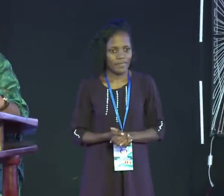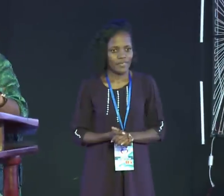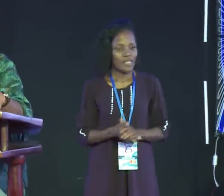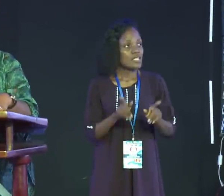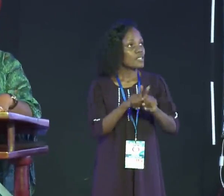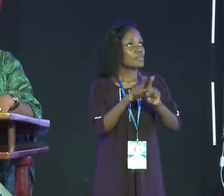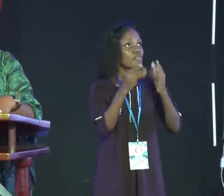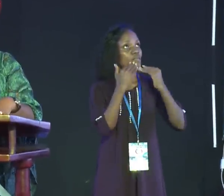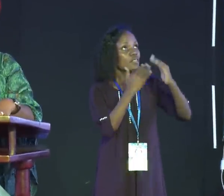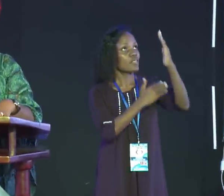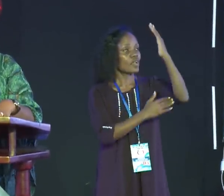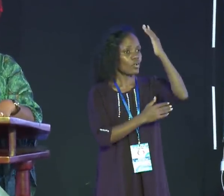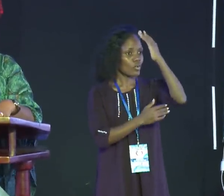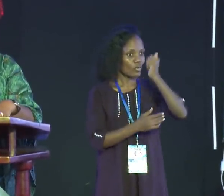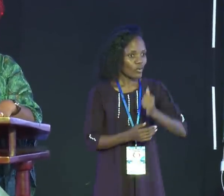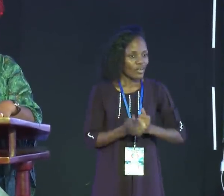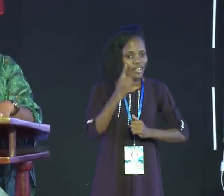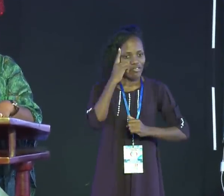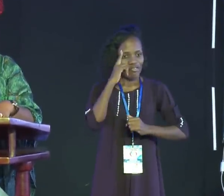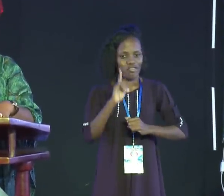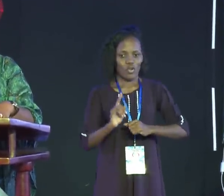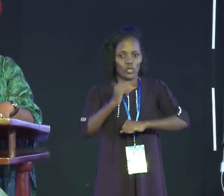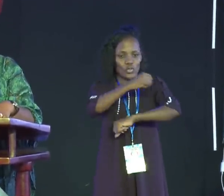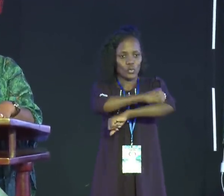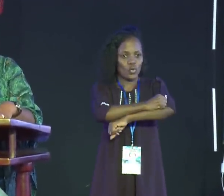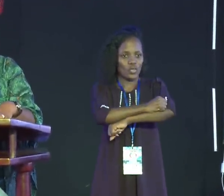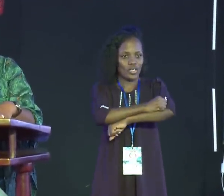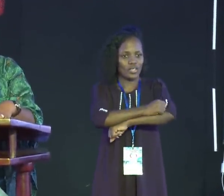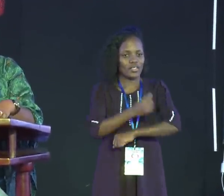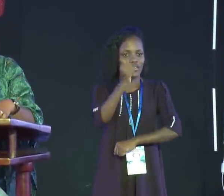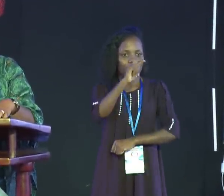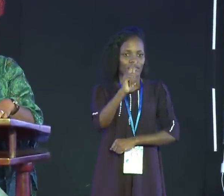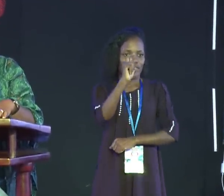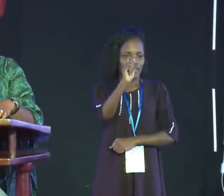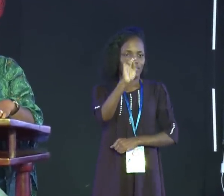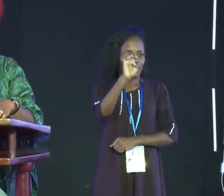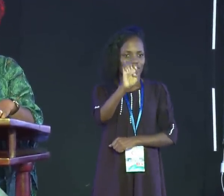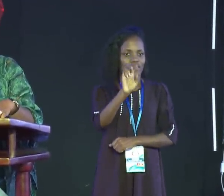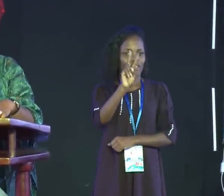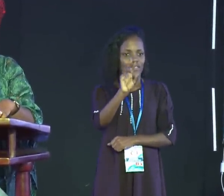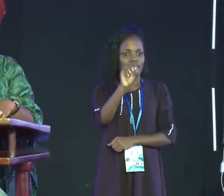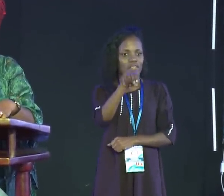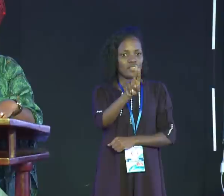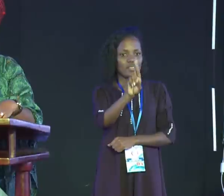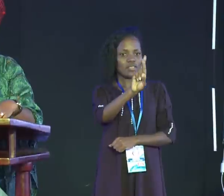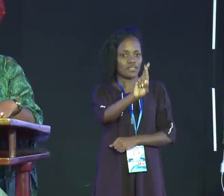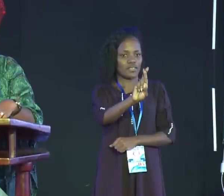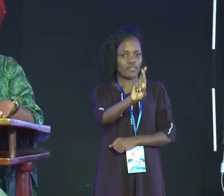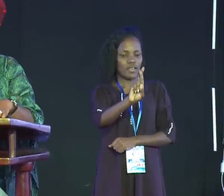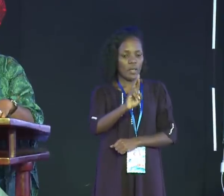Njagala okwebaza mukama olwa bodi ya Steva Christian High School. I want to thank the Lord for Steva Christian High School's